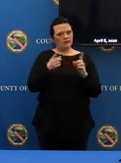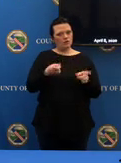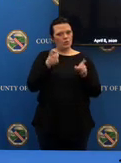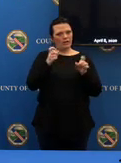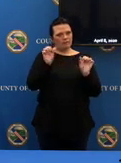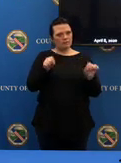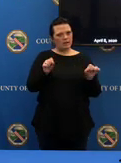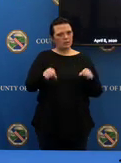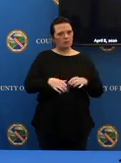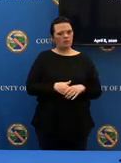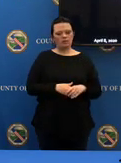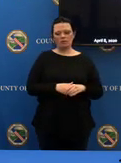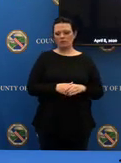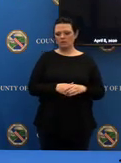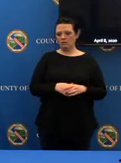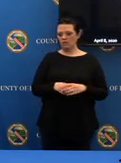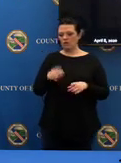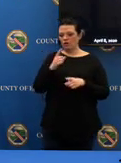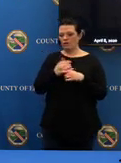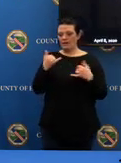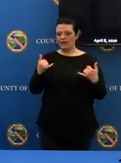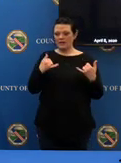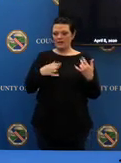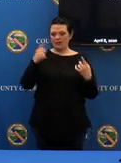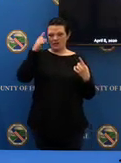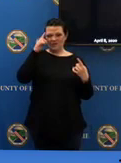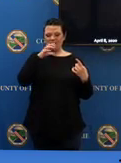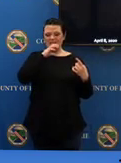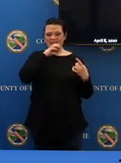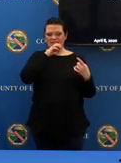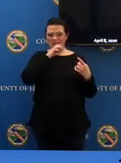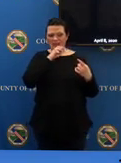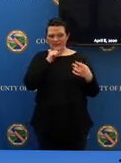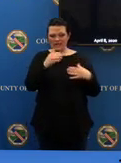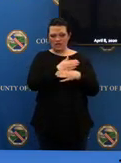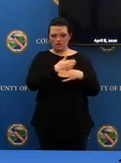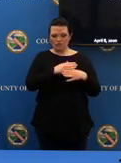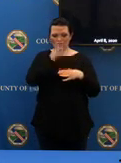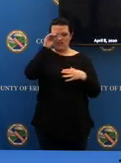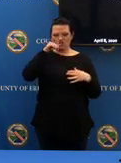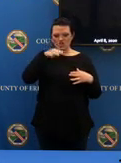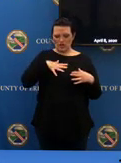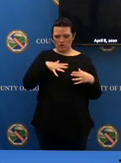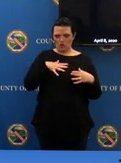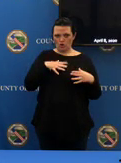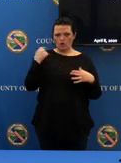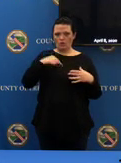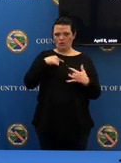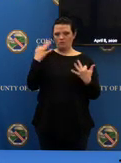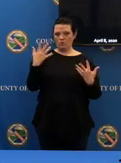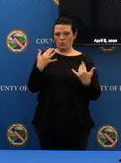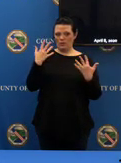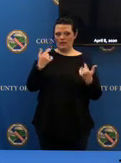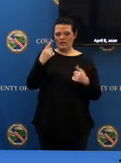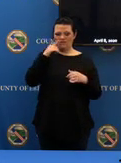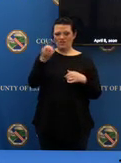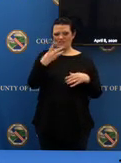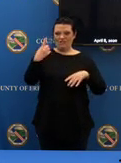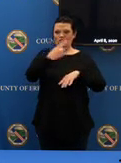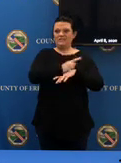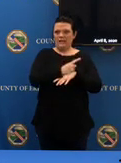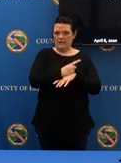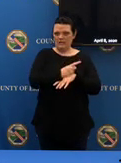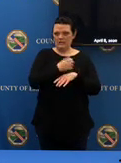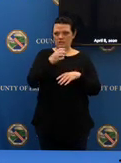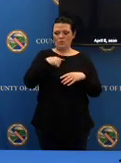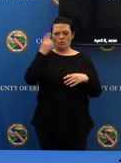possible. Right now, I think it's age range and gender data that we have been waiting on for several days now, and so